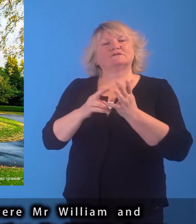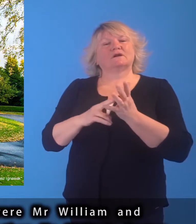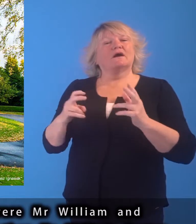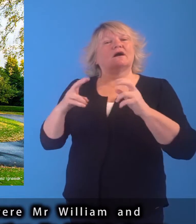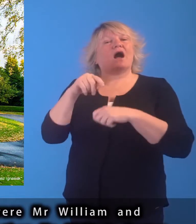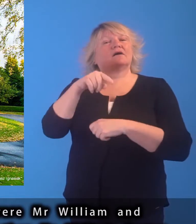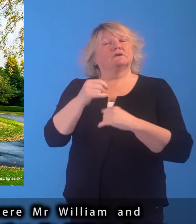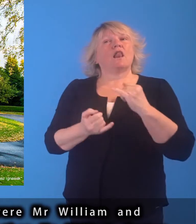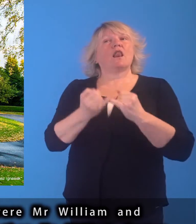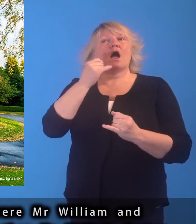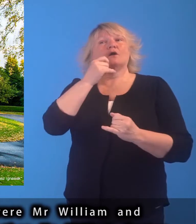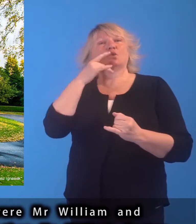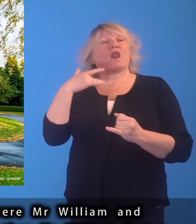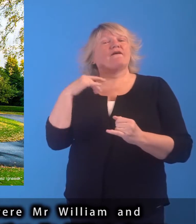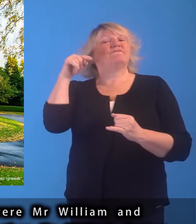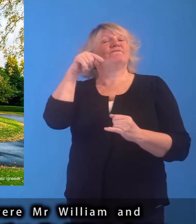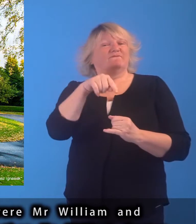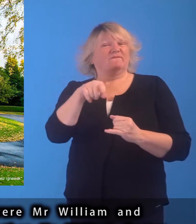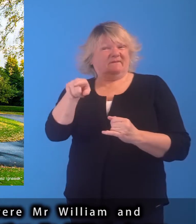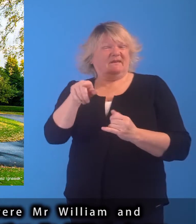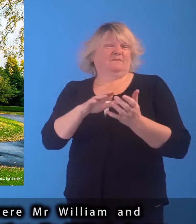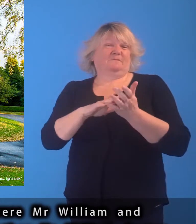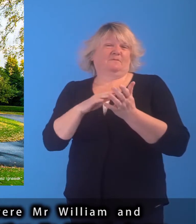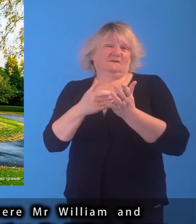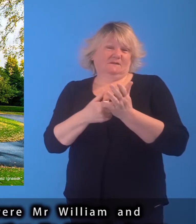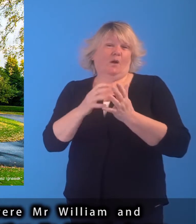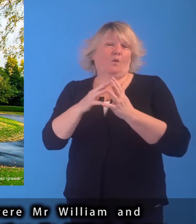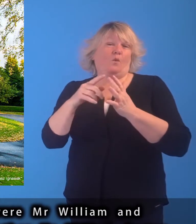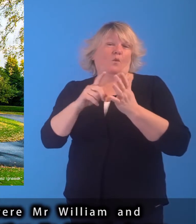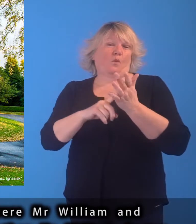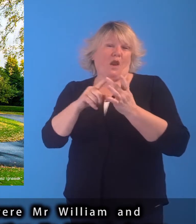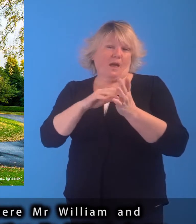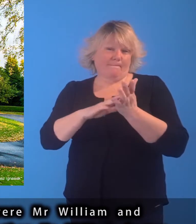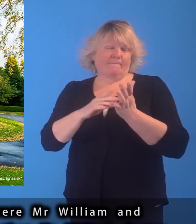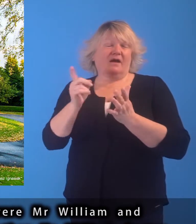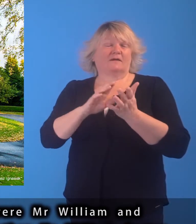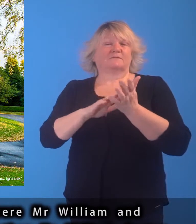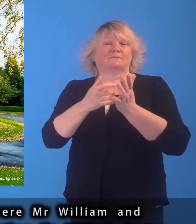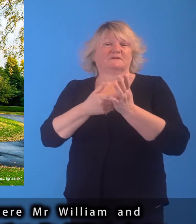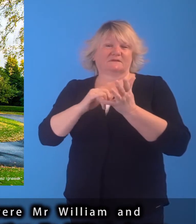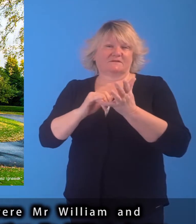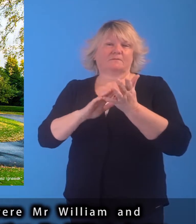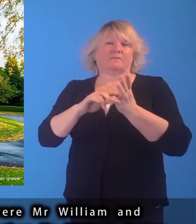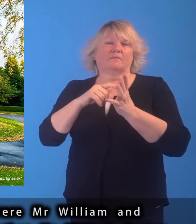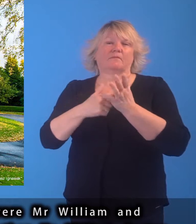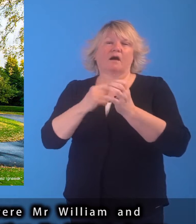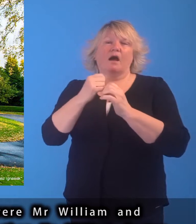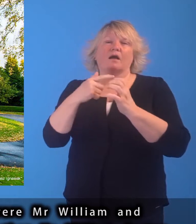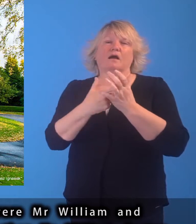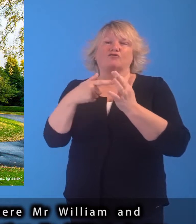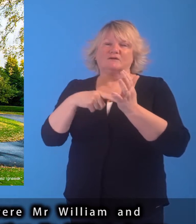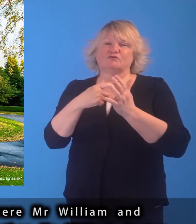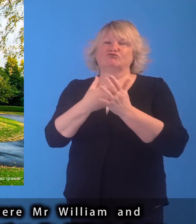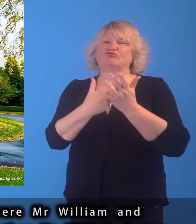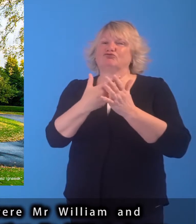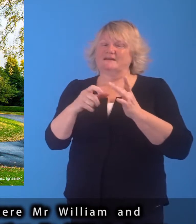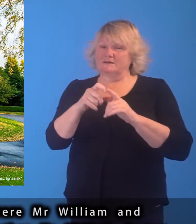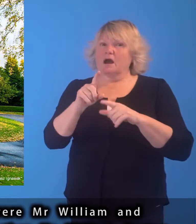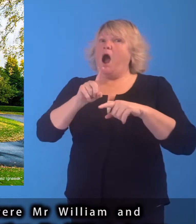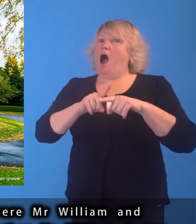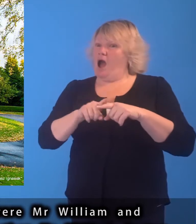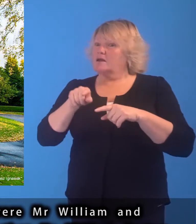Lauriston Castle's last residents were Mr. William and Mrs. Margaret Reid, and Mrs.